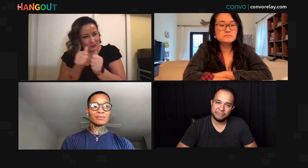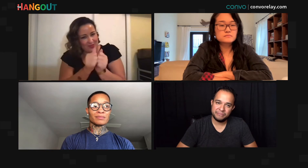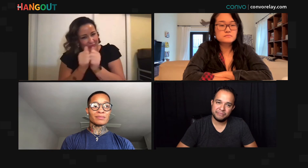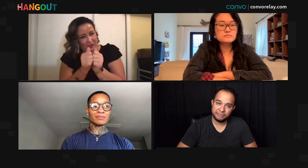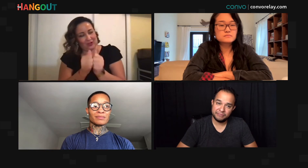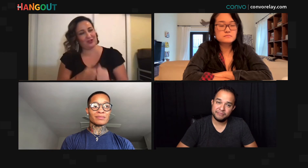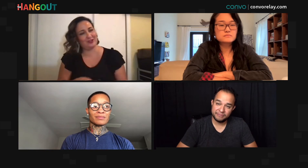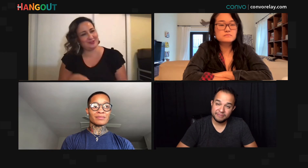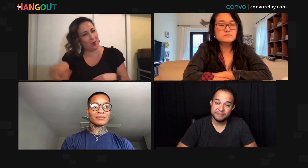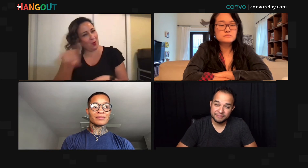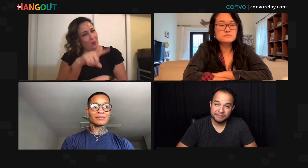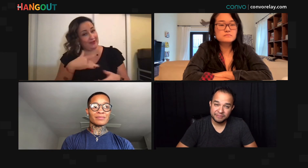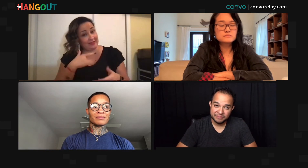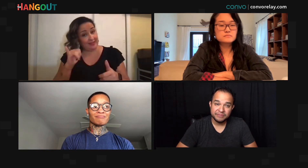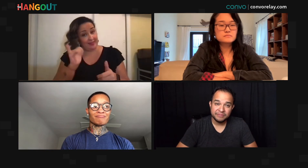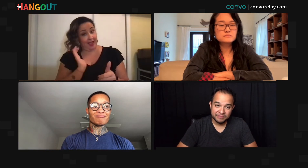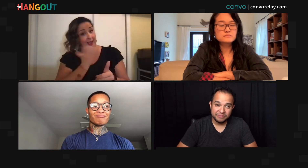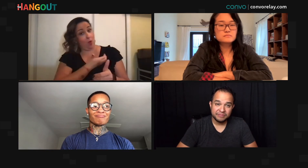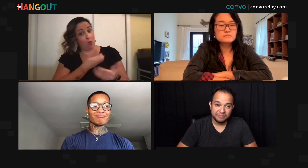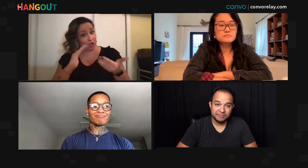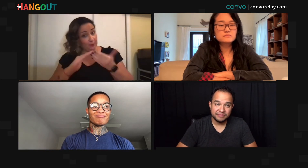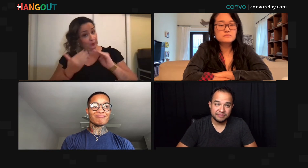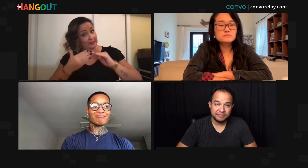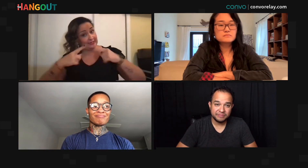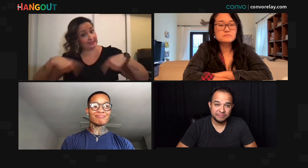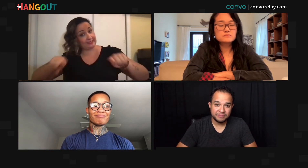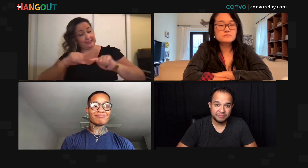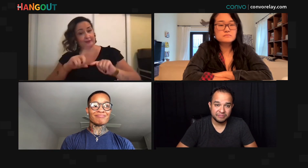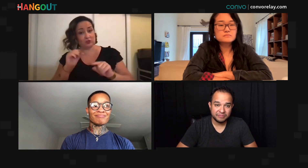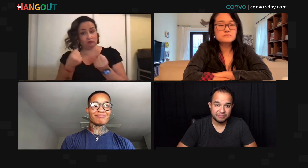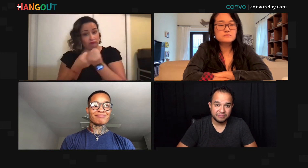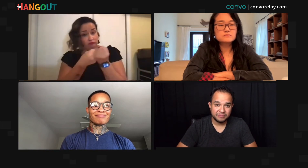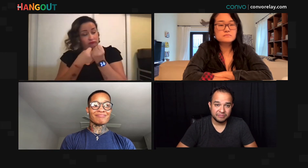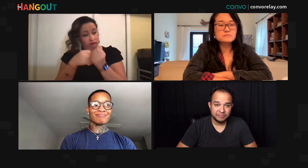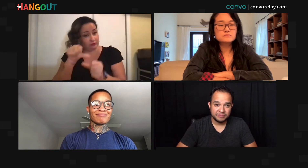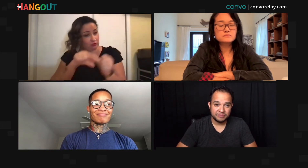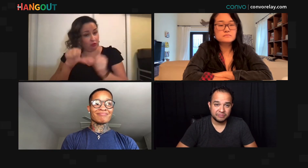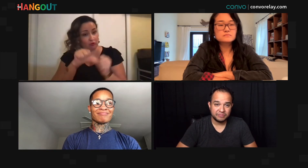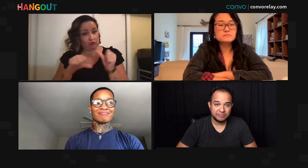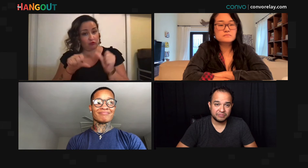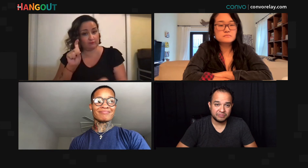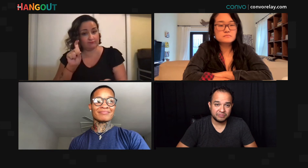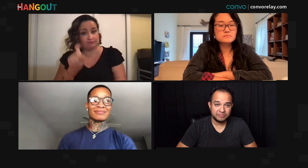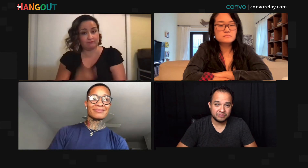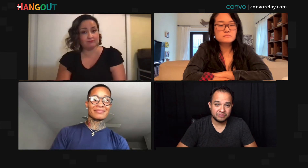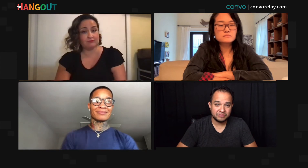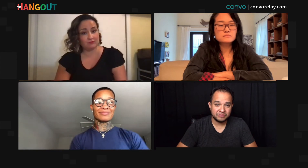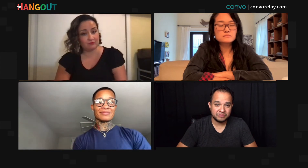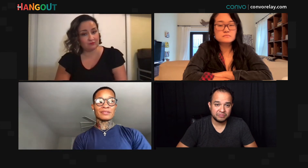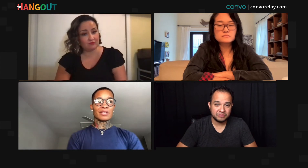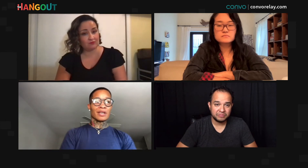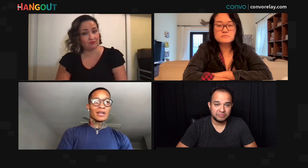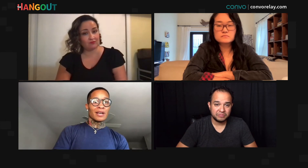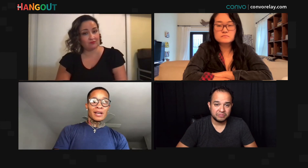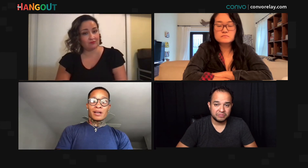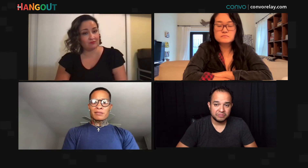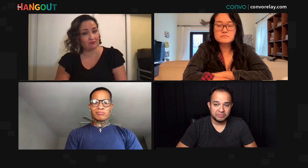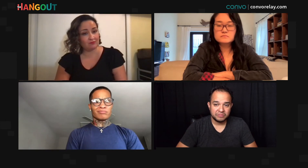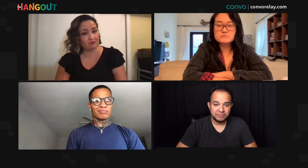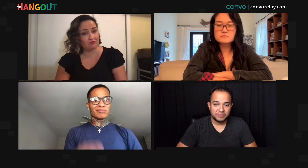that space where we are welcoming and we just say to everybody, we're in this together. Do you think our community supports each other? What are your thoughts on